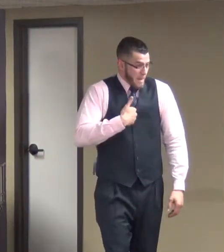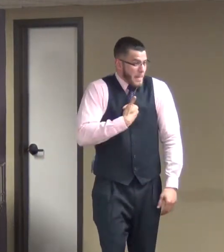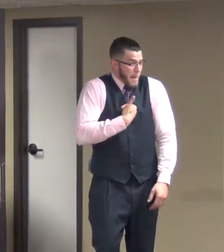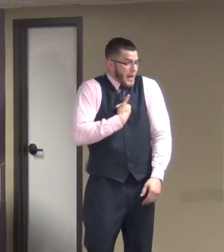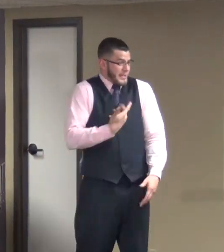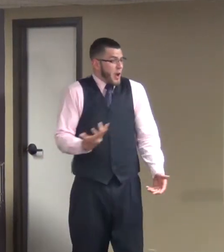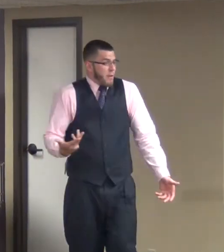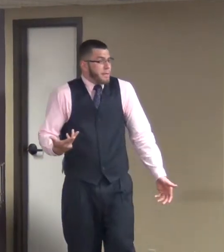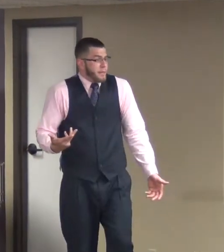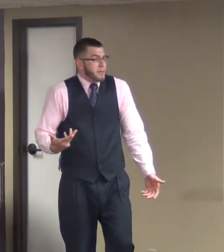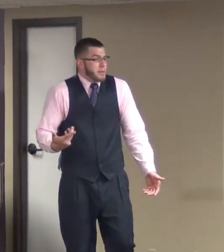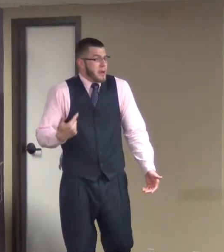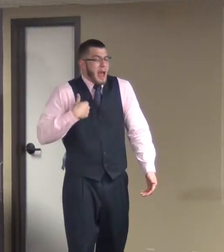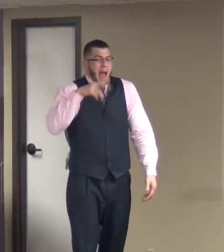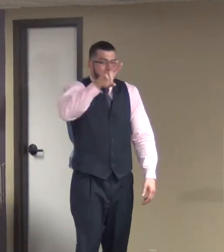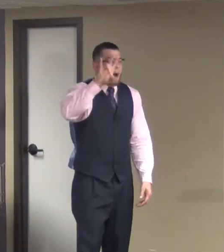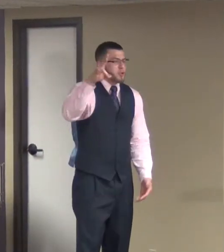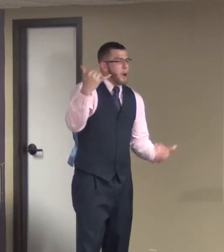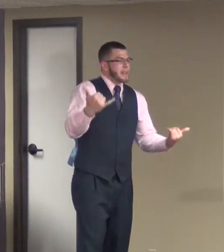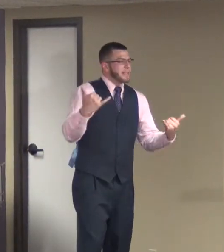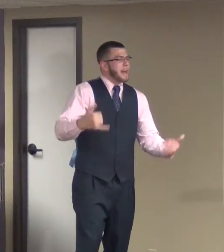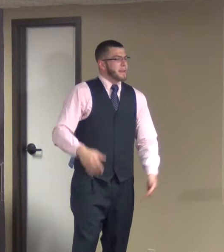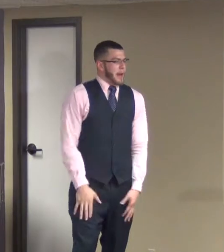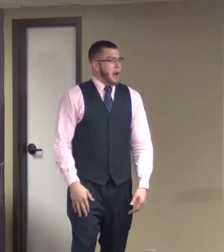I myself, I'm 27